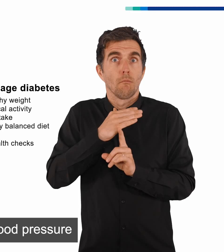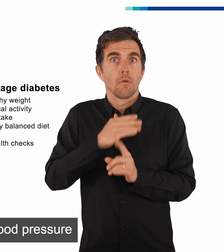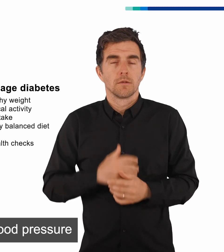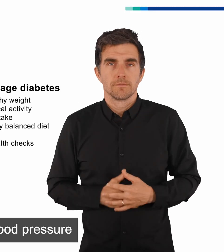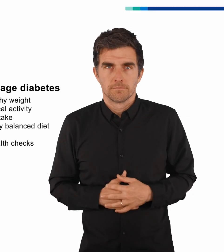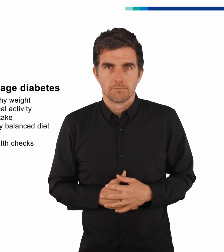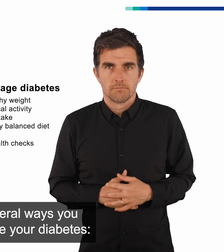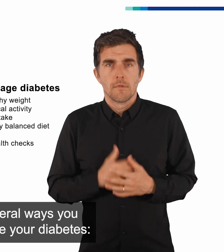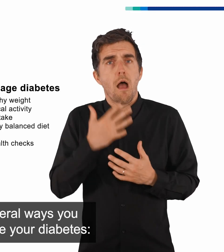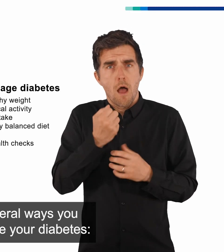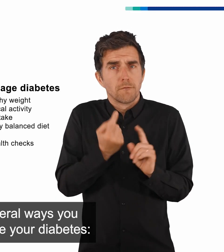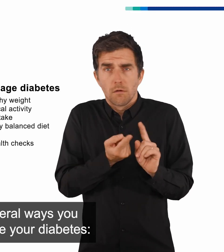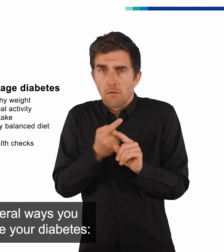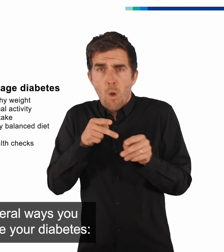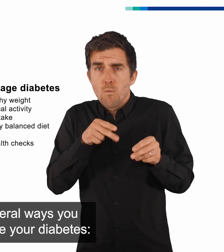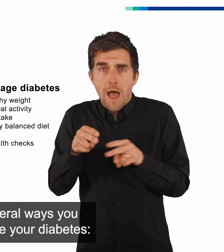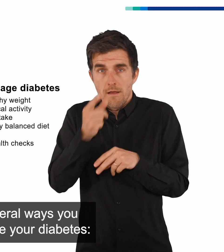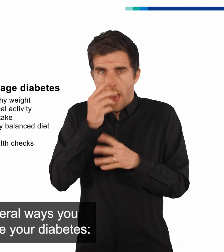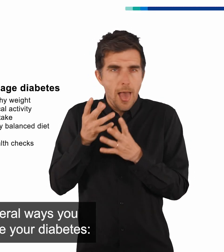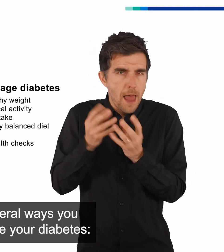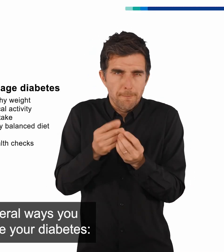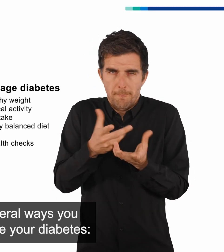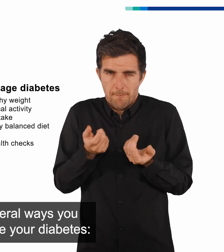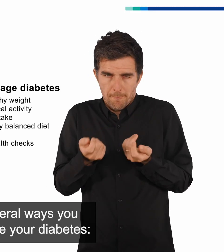smoking, get regular health checks.